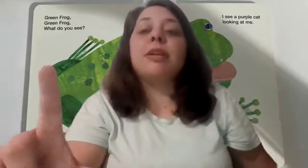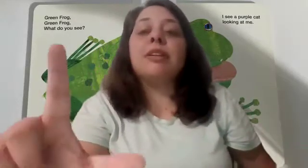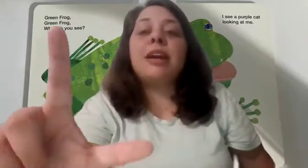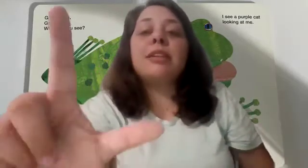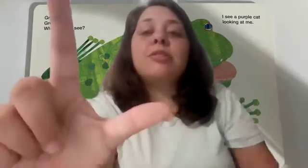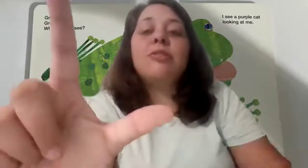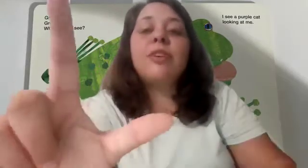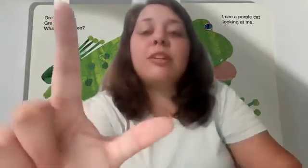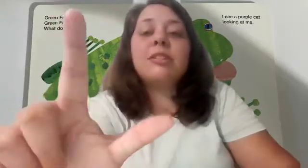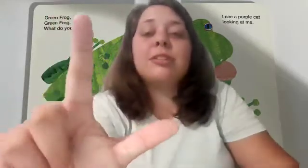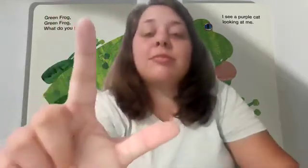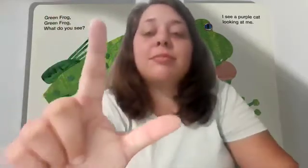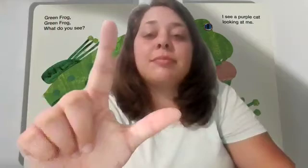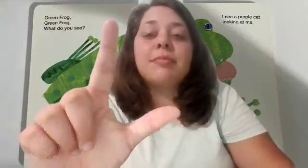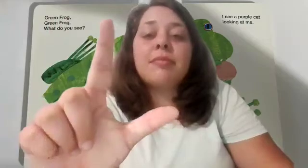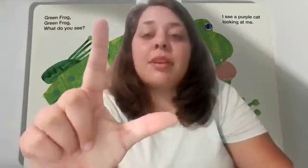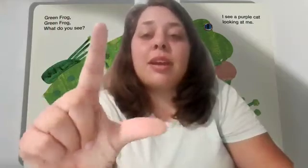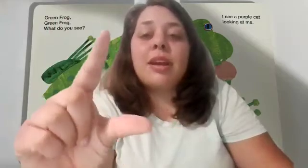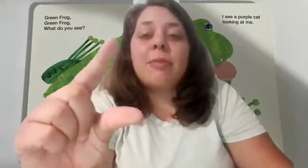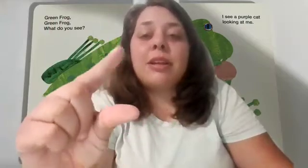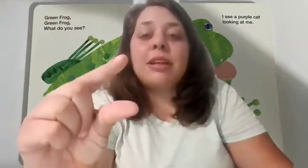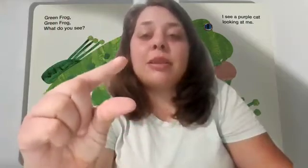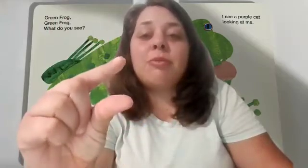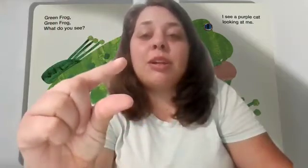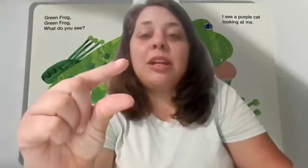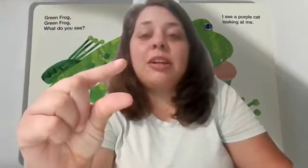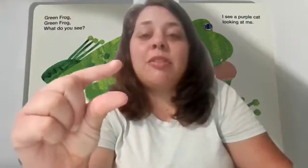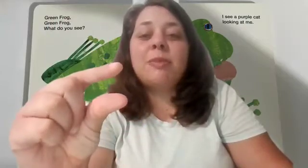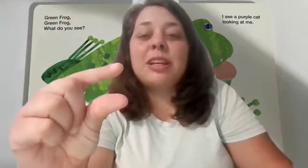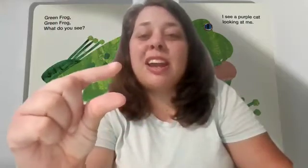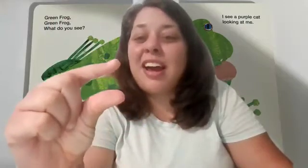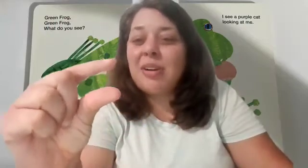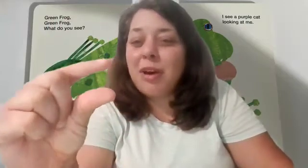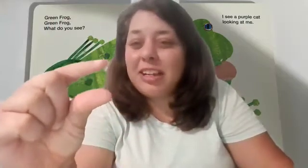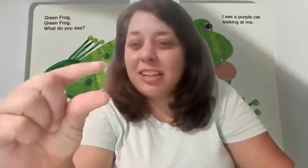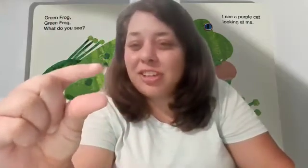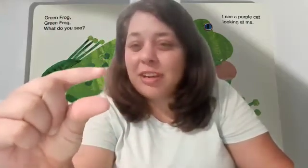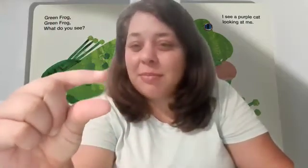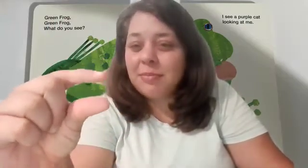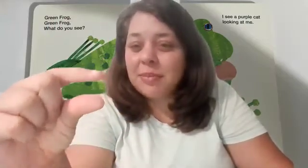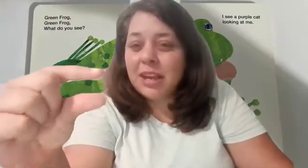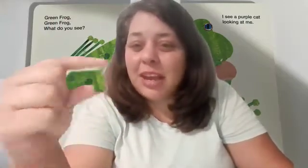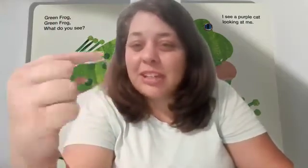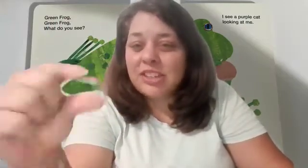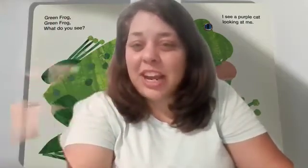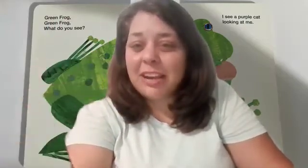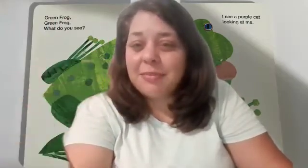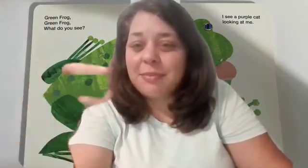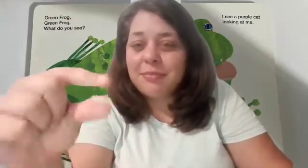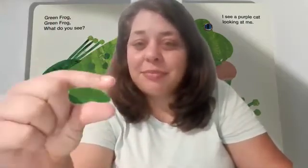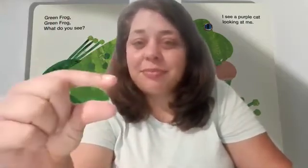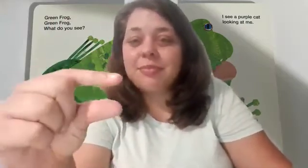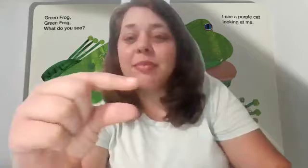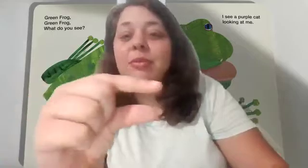Green, I'm going to take these two fingers and I'm going to get them really close, but not quite touching, and shake.